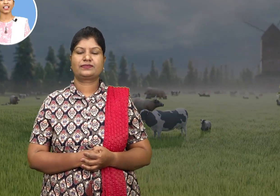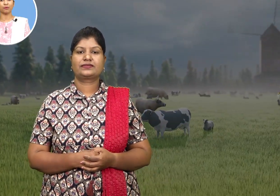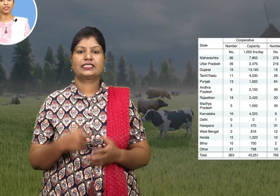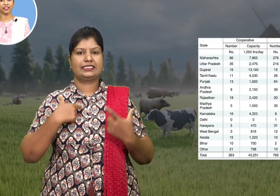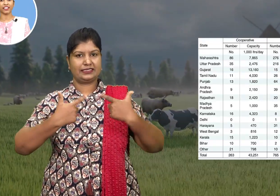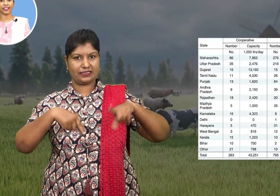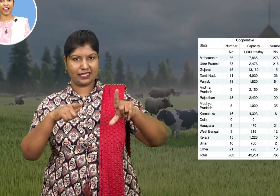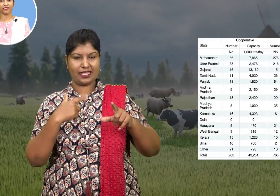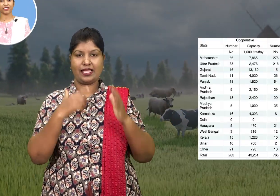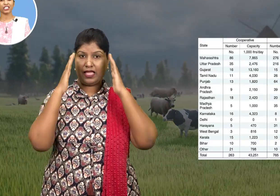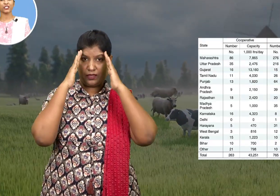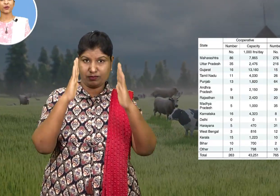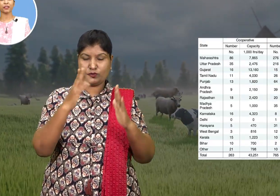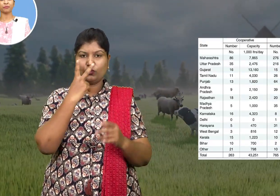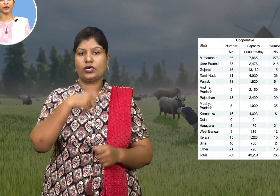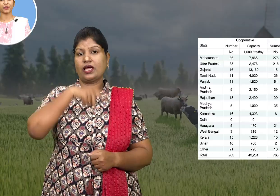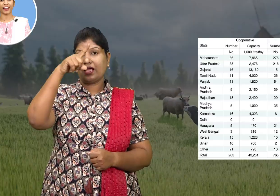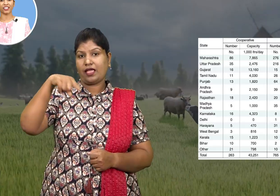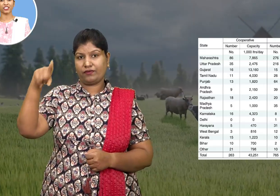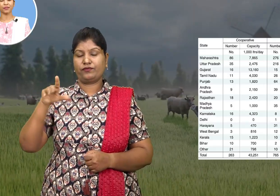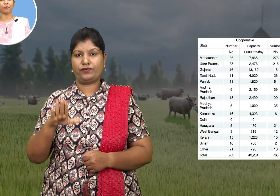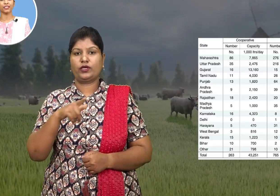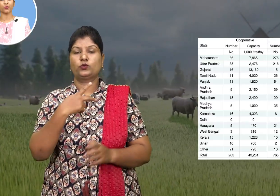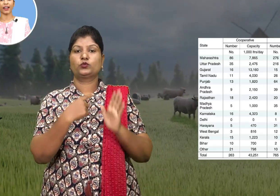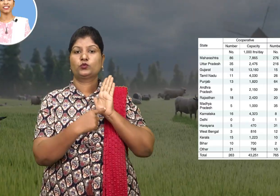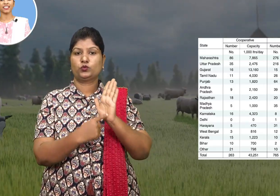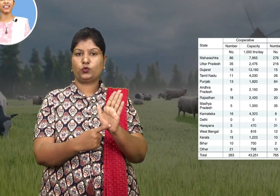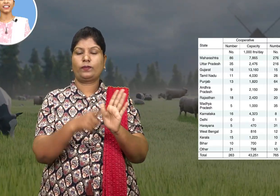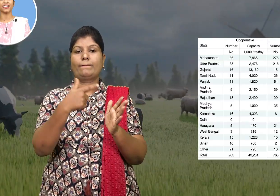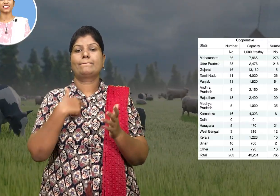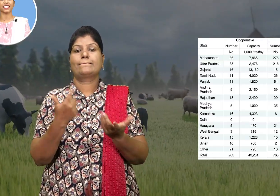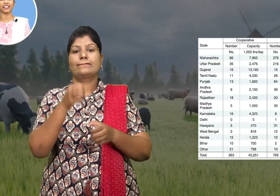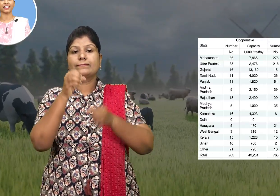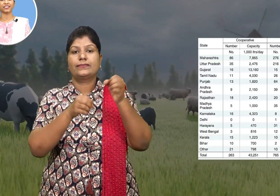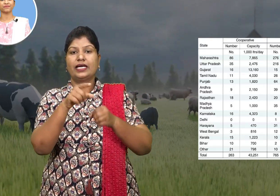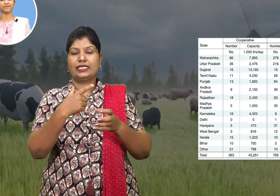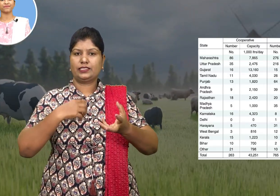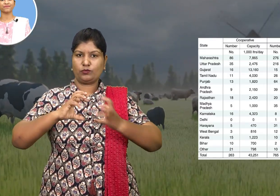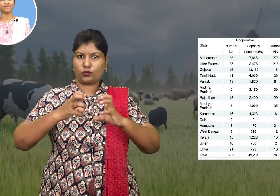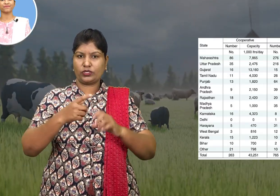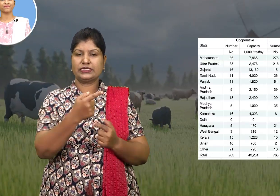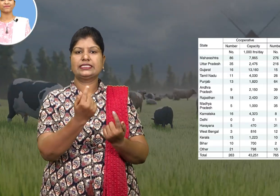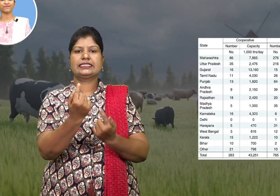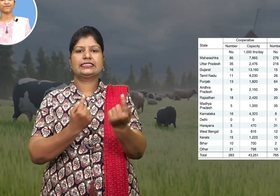Let us observe the graph showing milk production month-wise in each state.